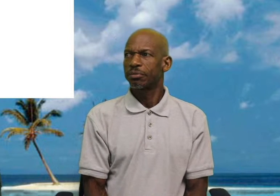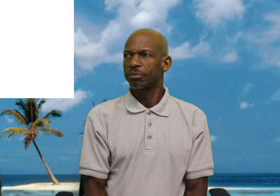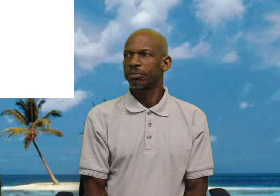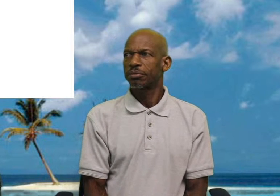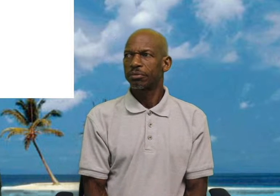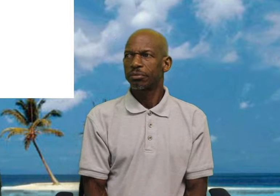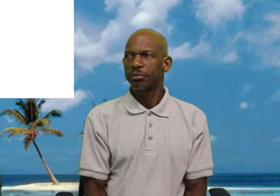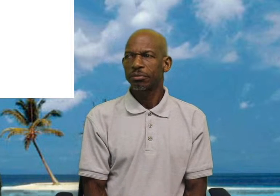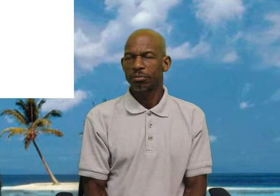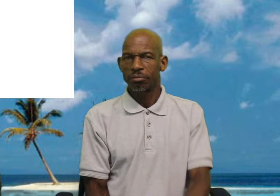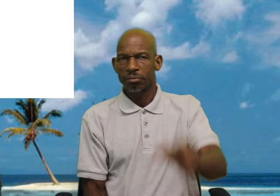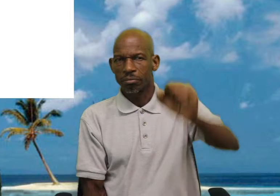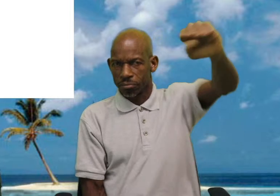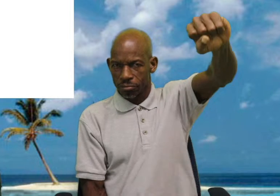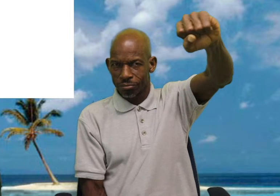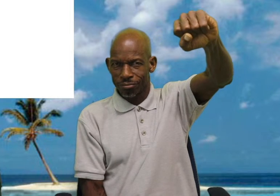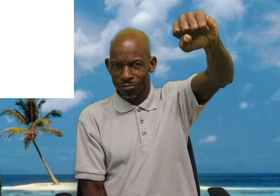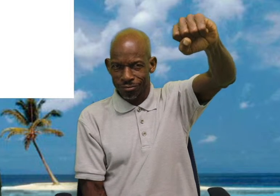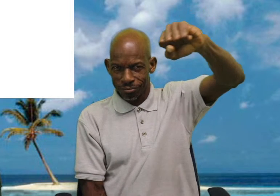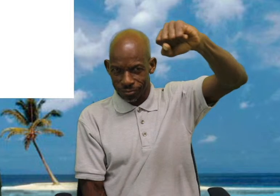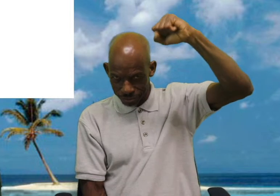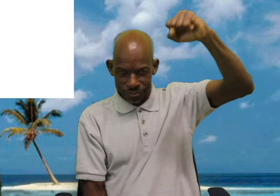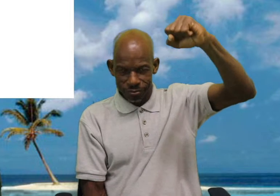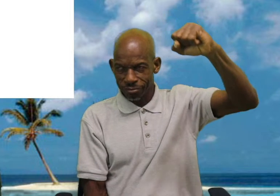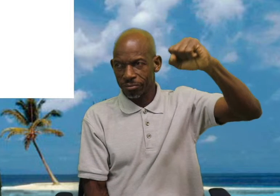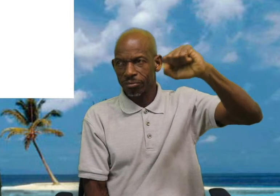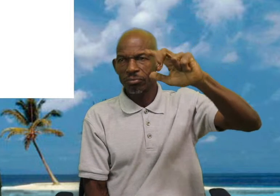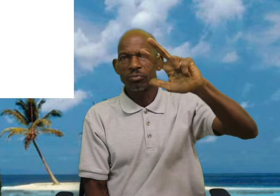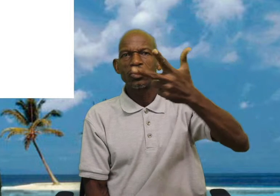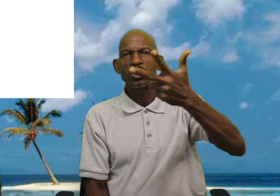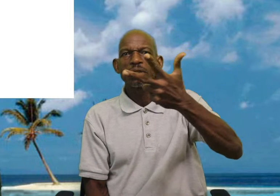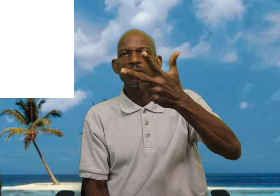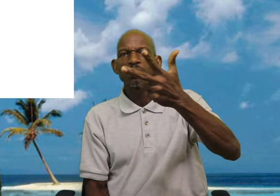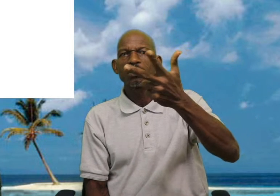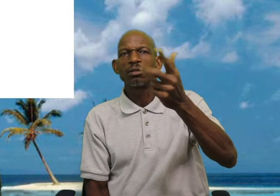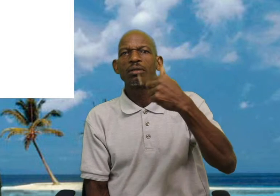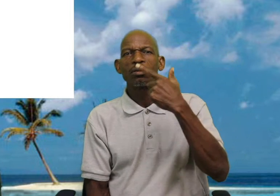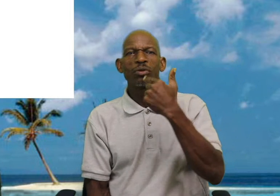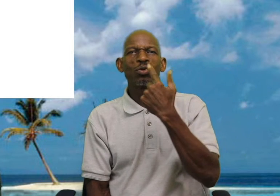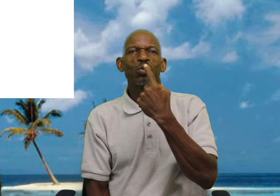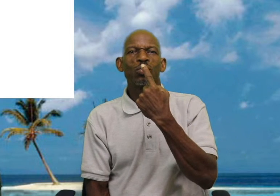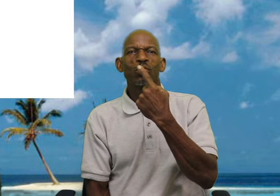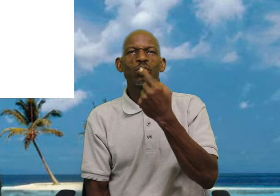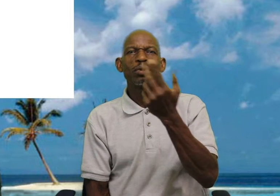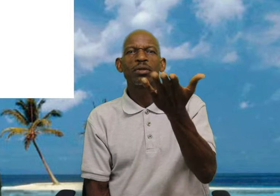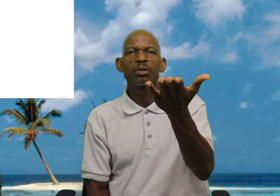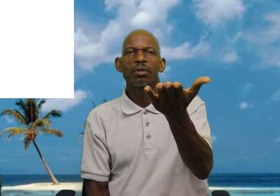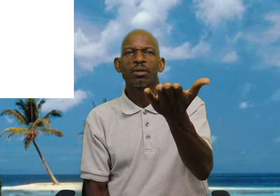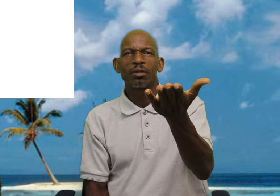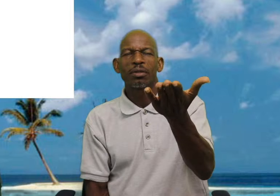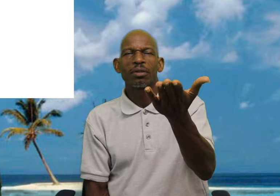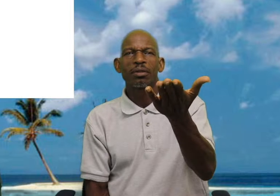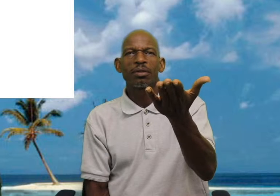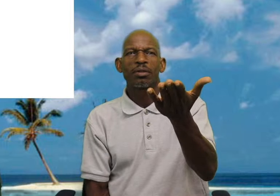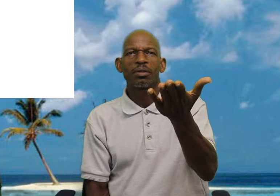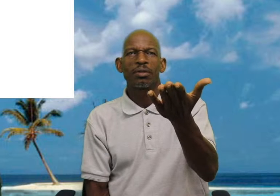Very good, Canton. All right, next. Who want to give me number 3?